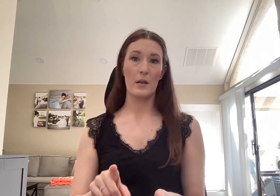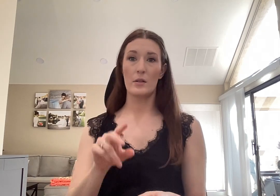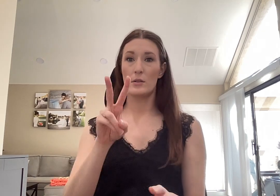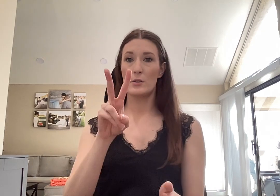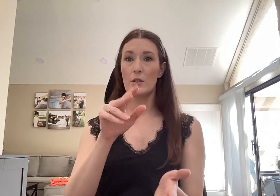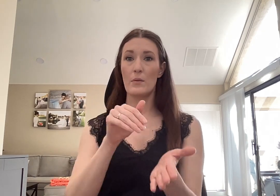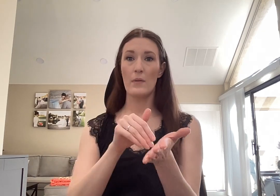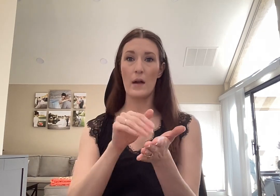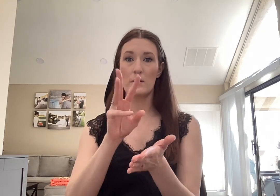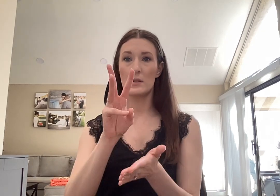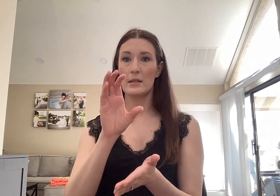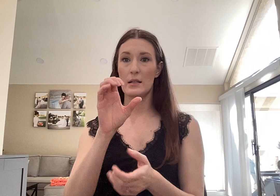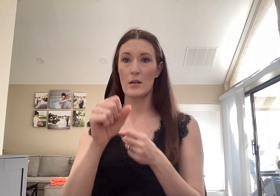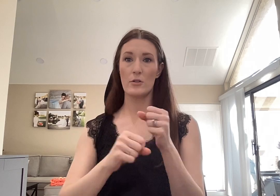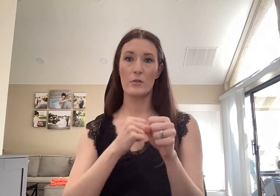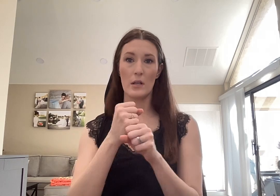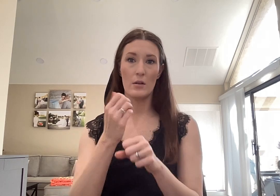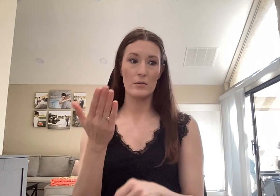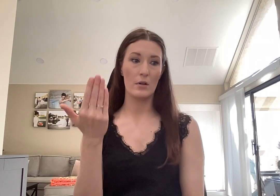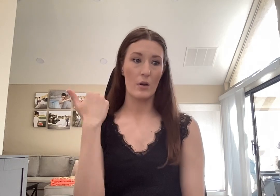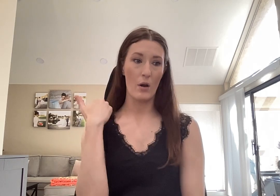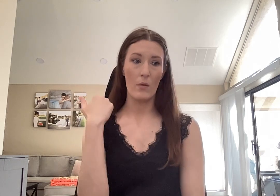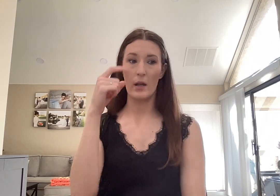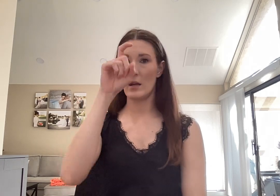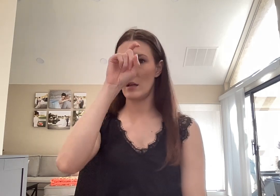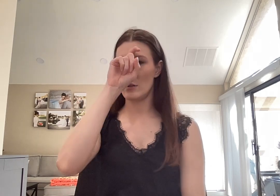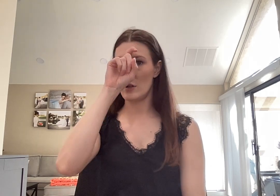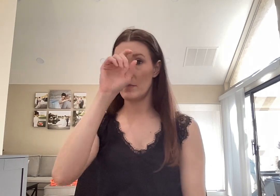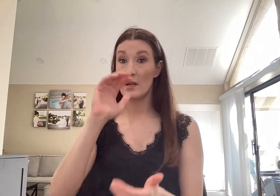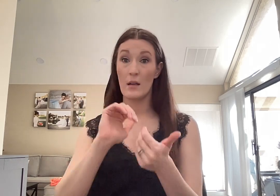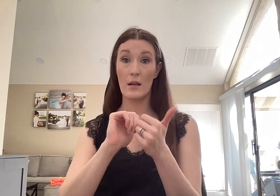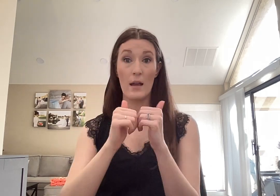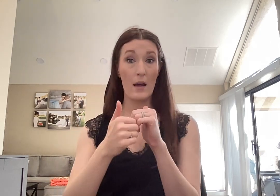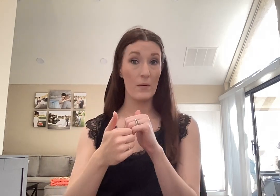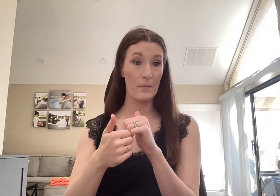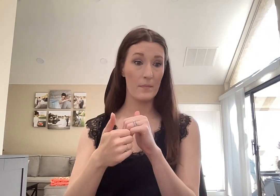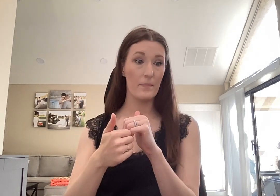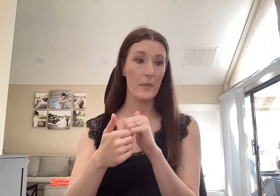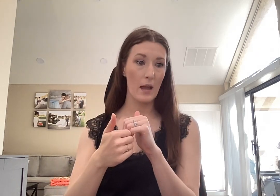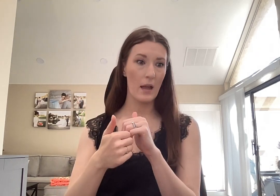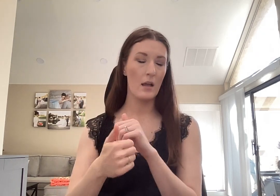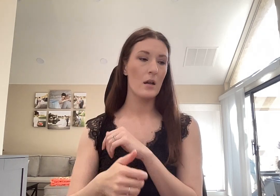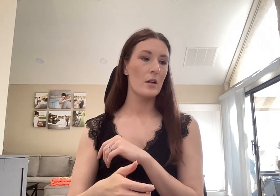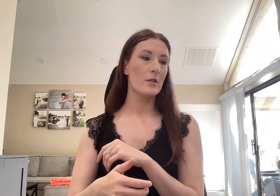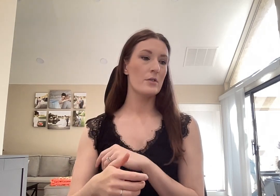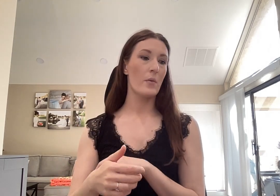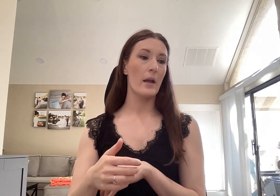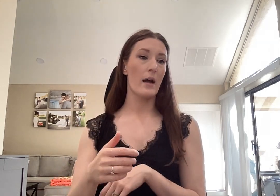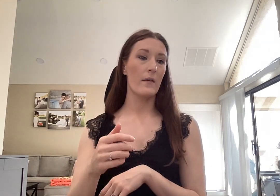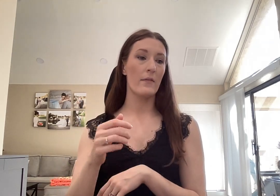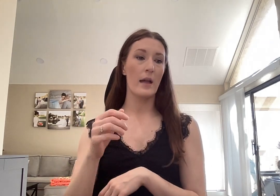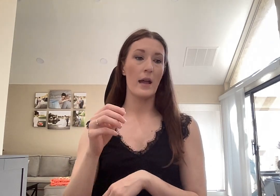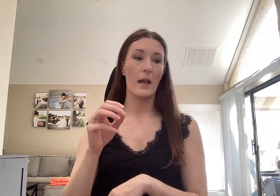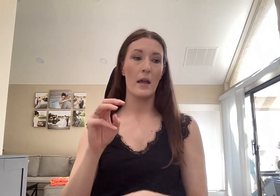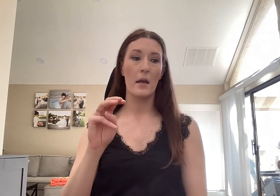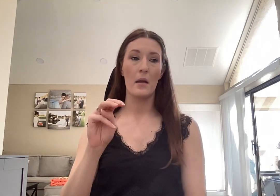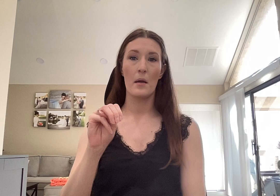happened 2,600 years ago in Egypt. How? Okay. So we have a